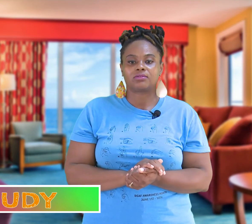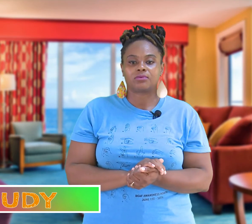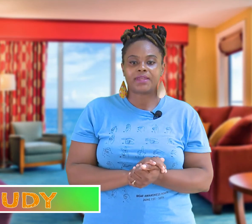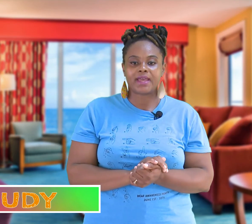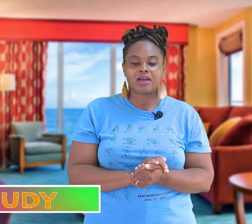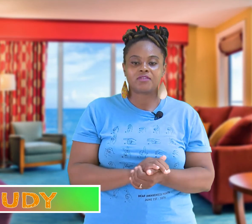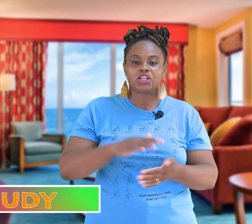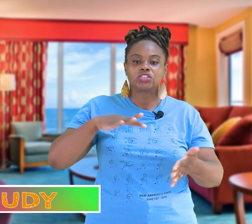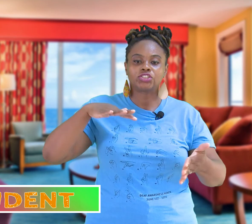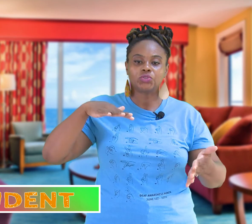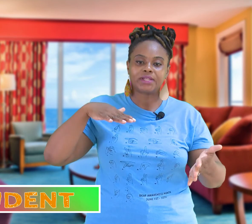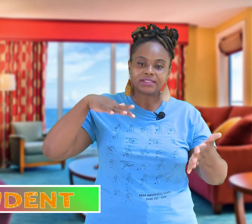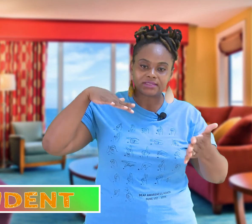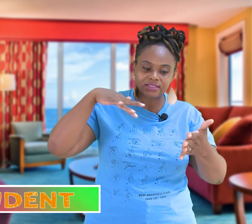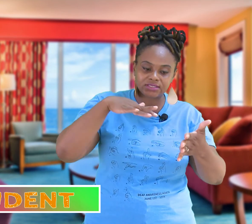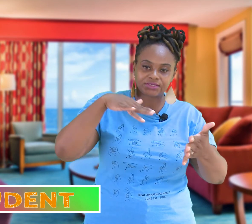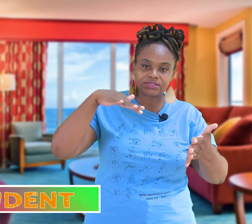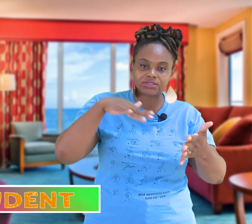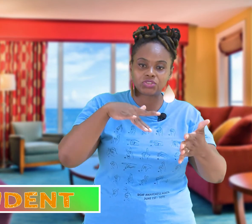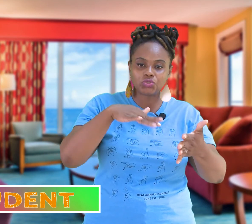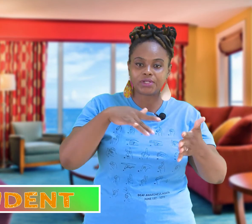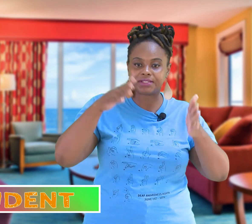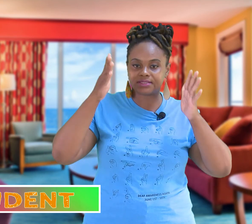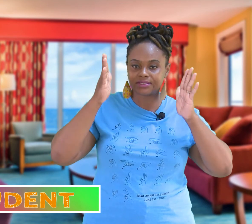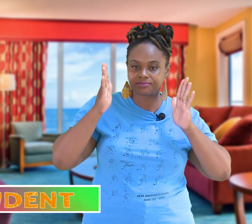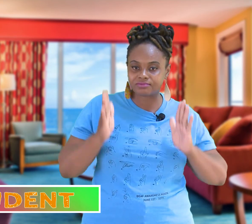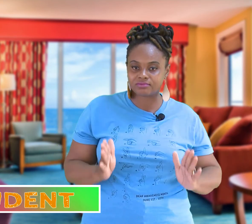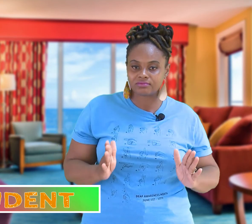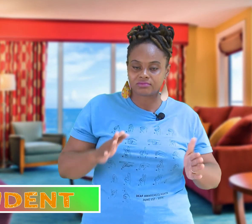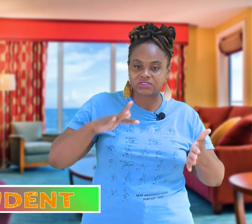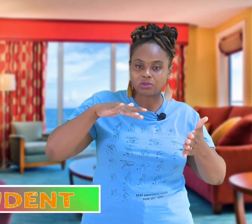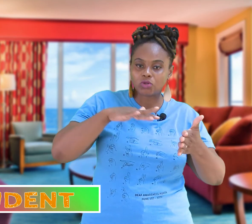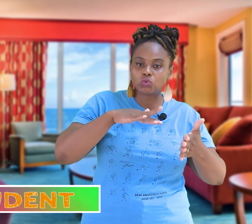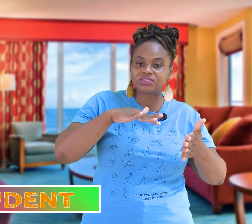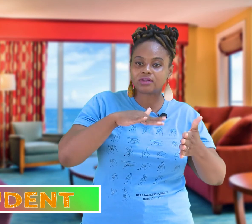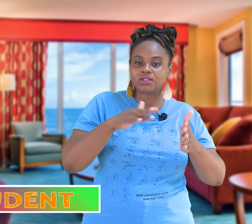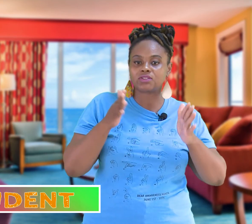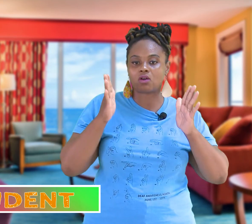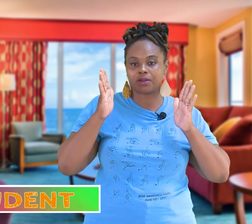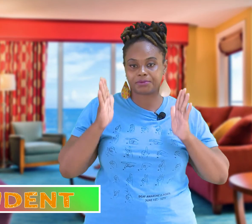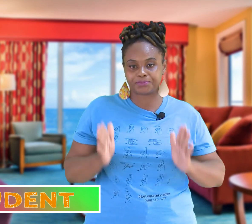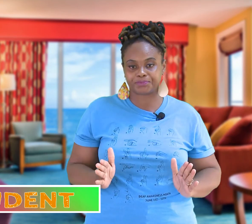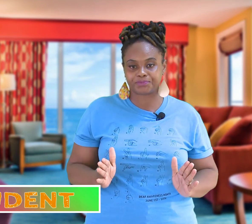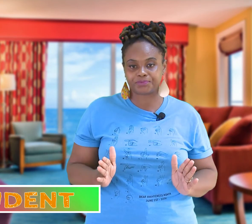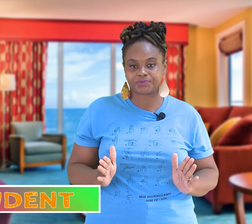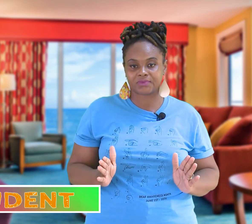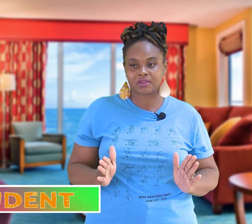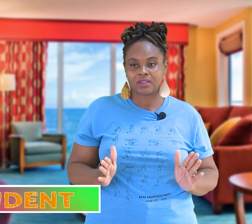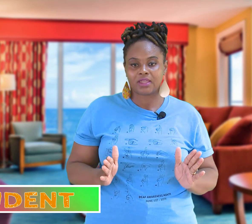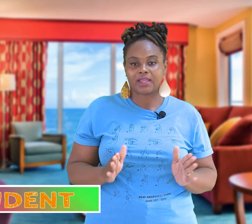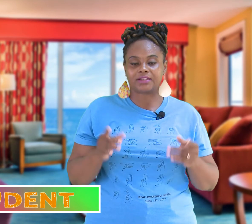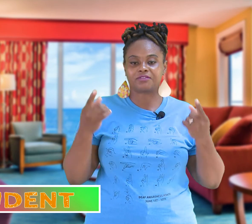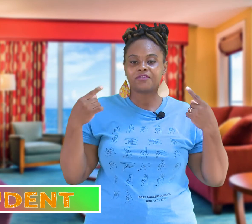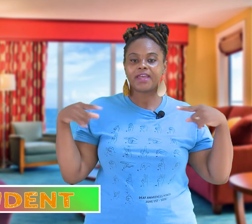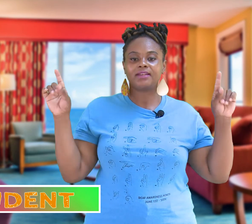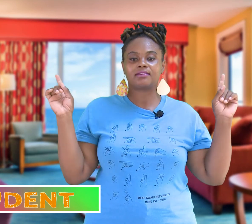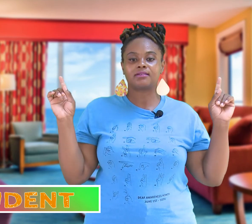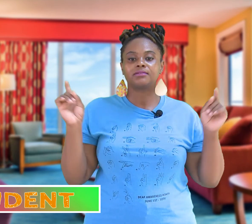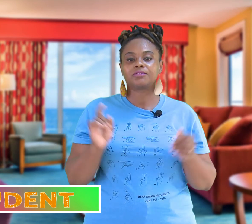we have student. Student. Someone who studies hard. And final